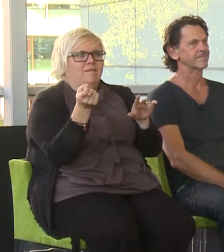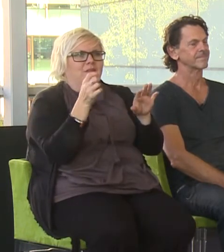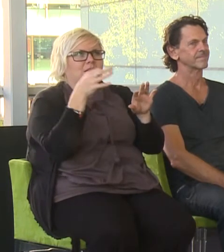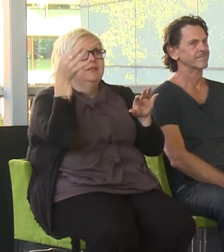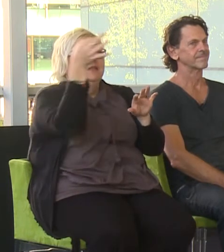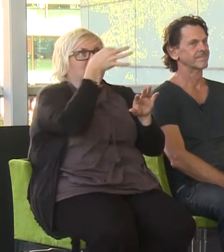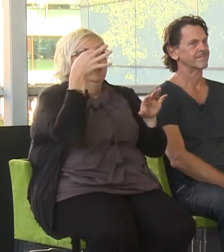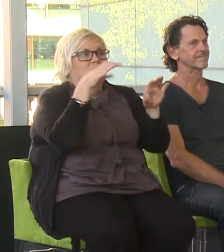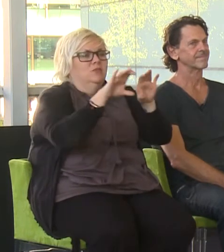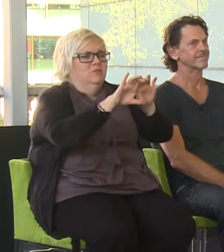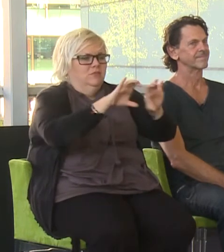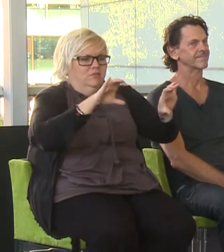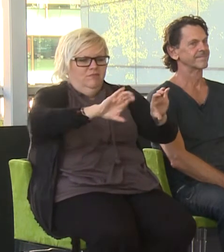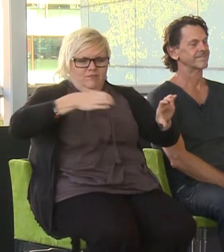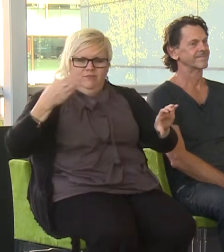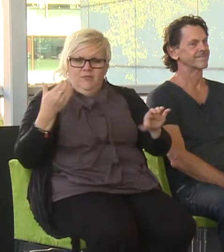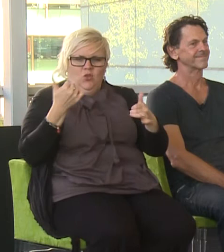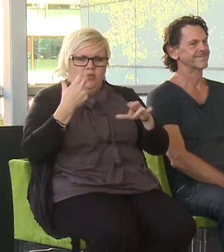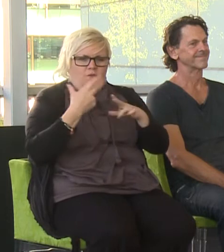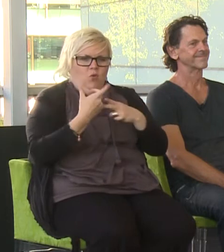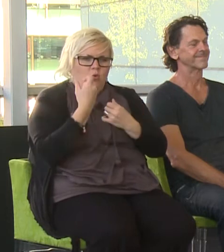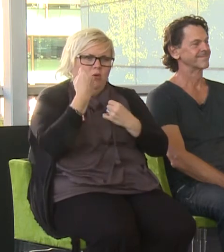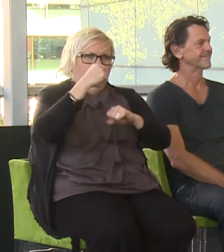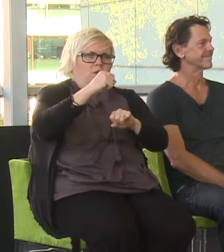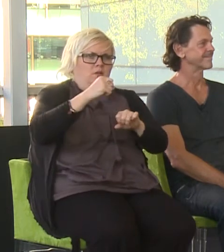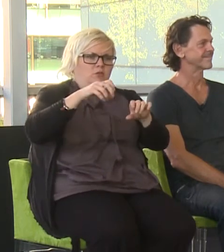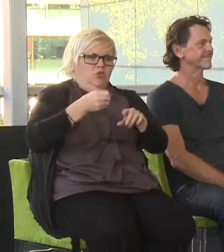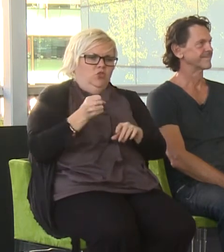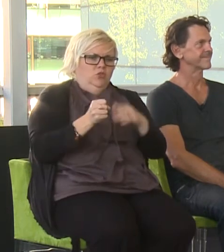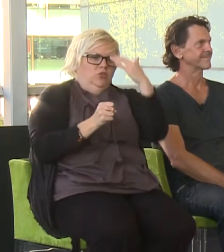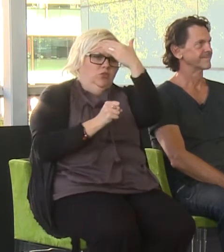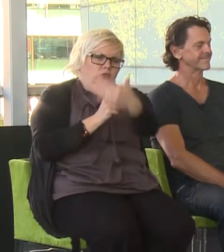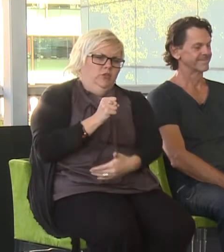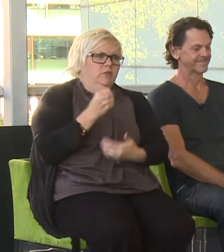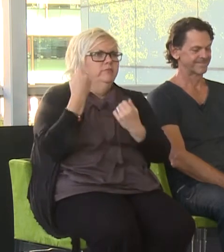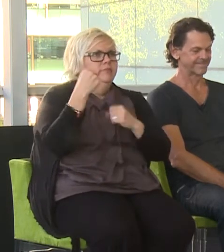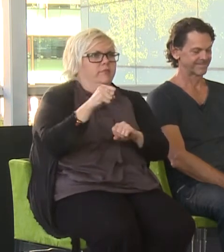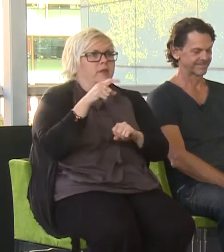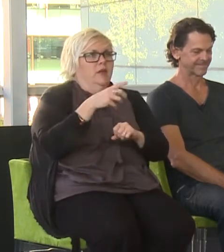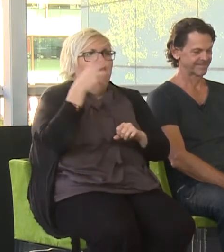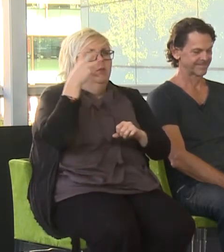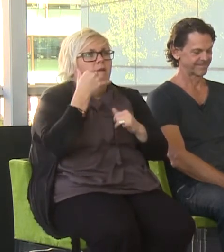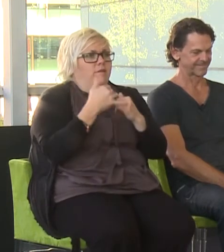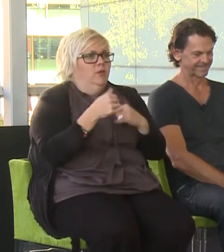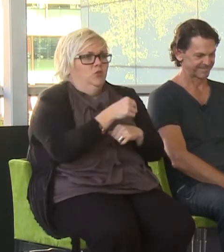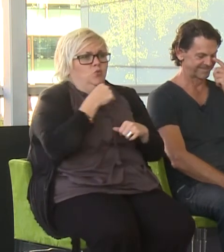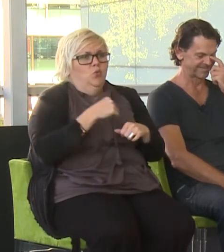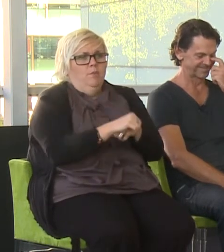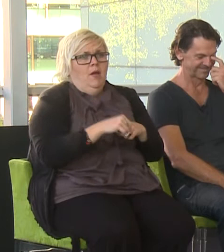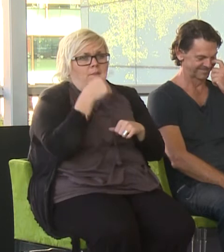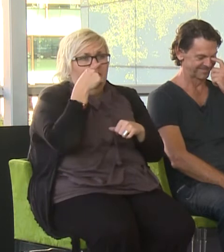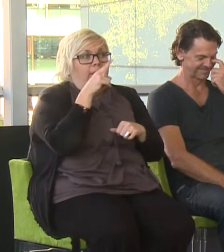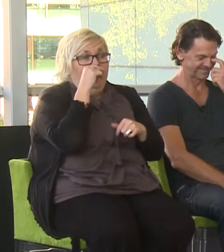shield. I mean, these are superhuman people. They're like super characters, and they can do whatever they want with a